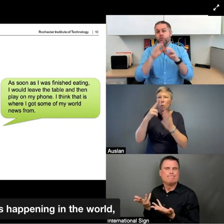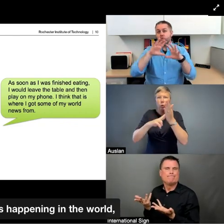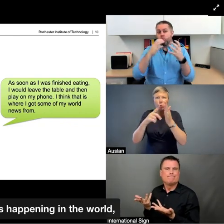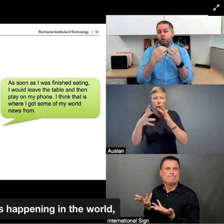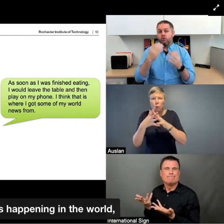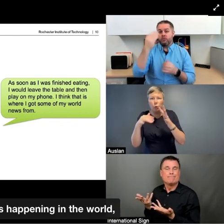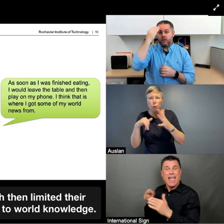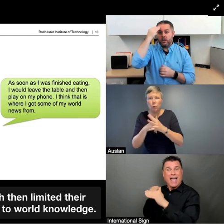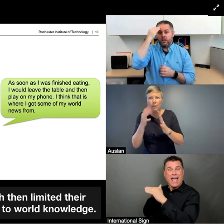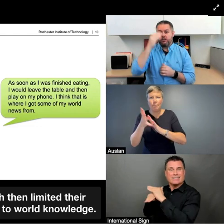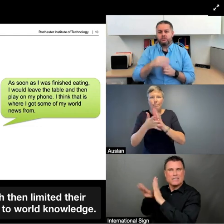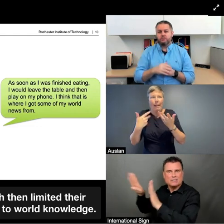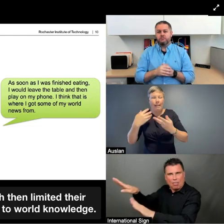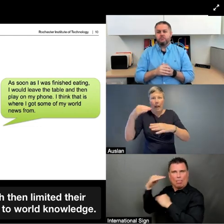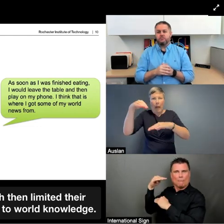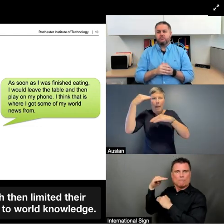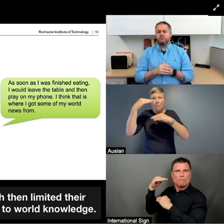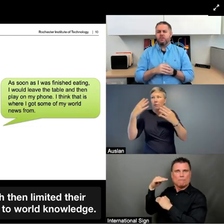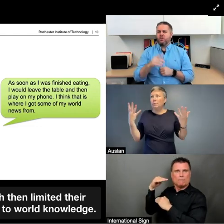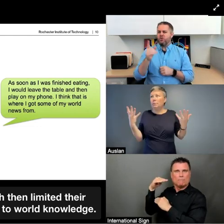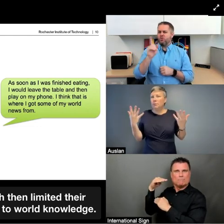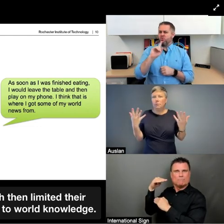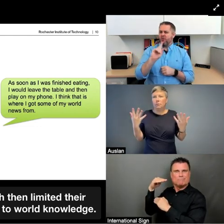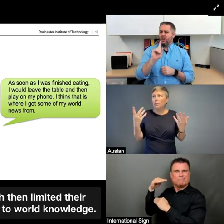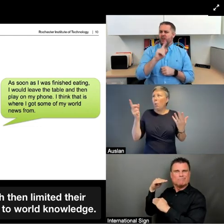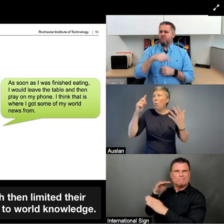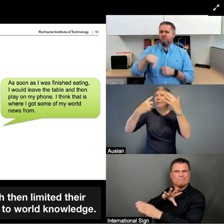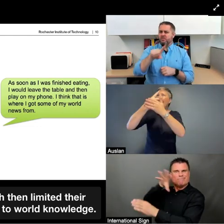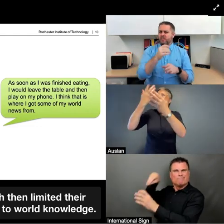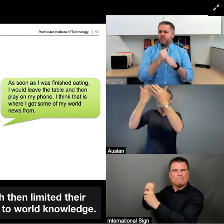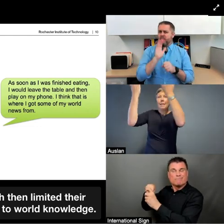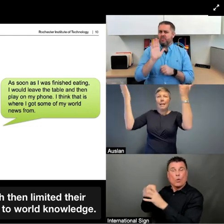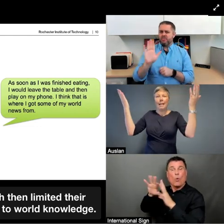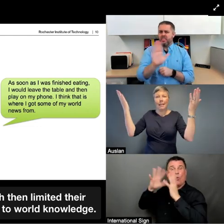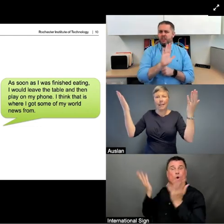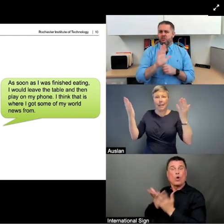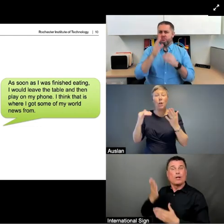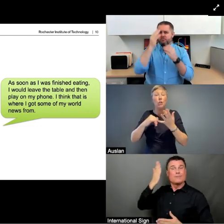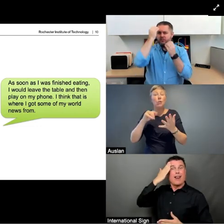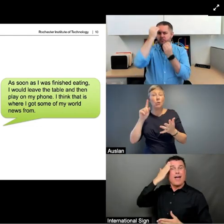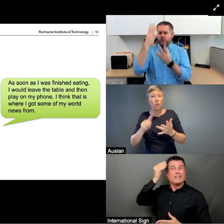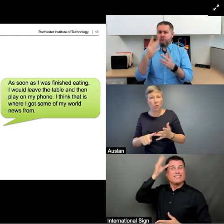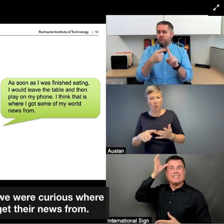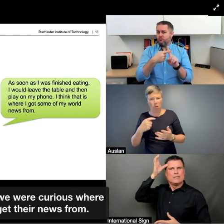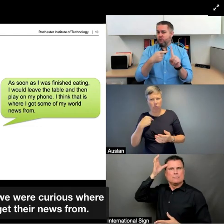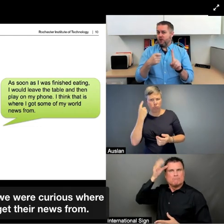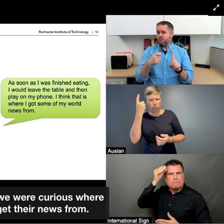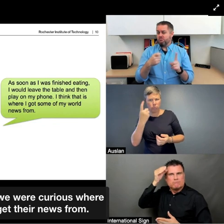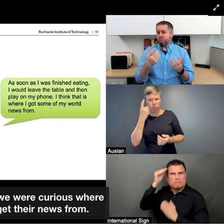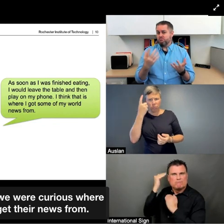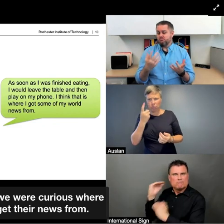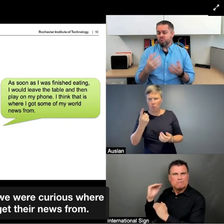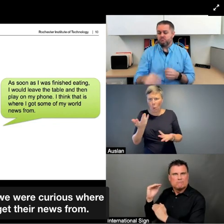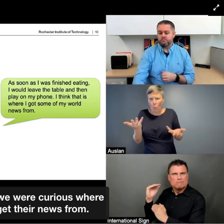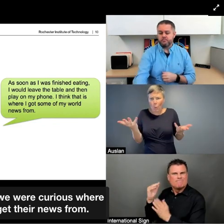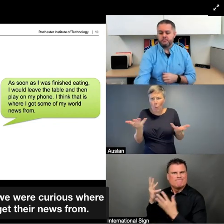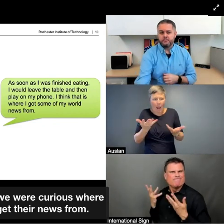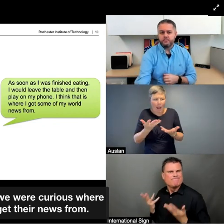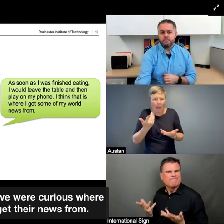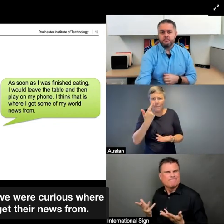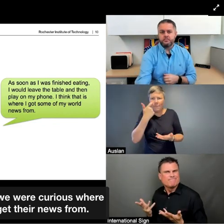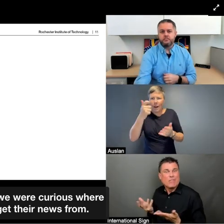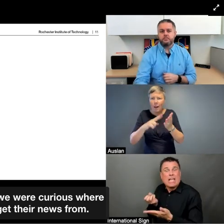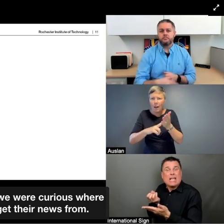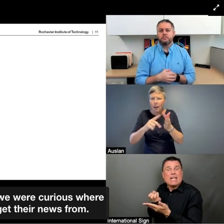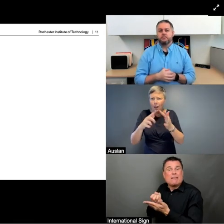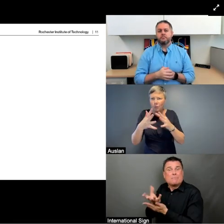the world, which then limited their access to world knowledge. So then we were curious where they get